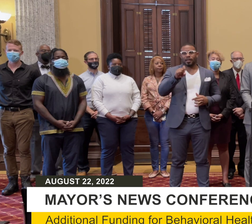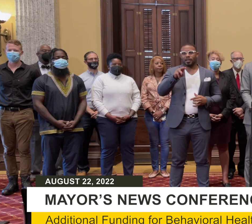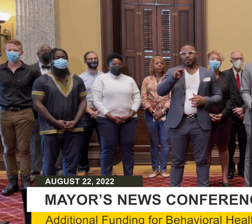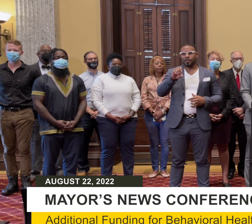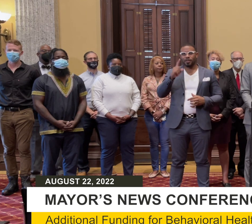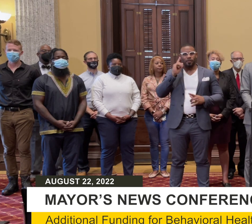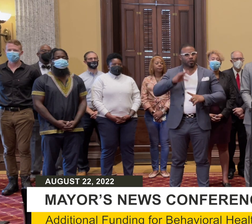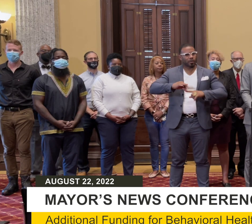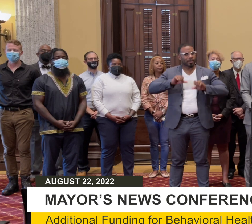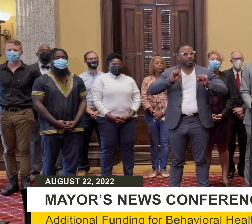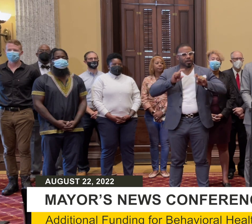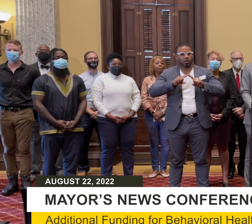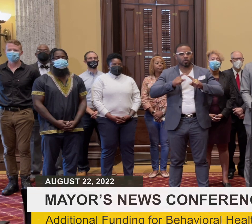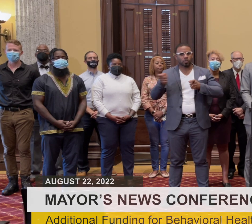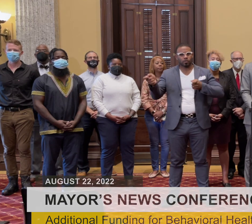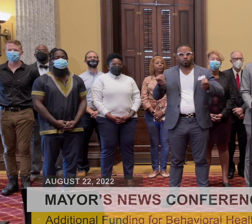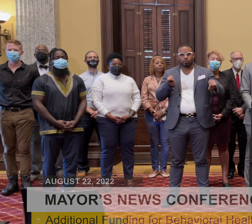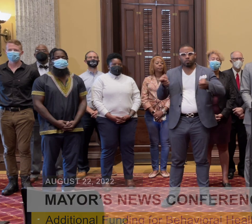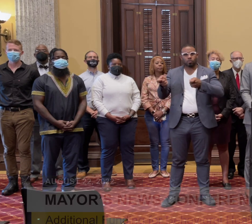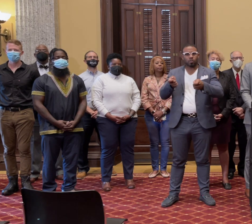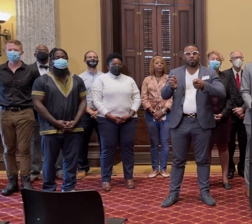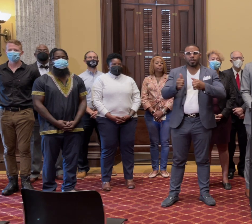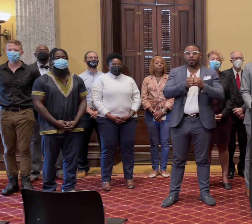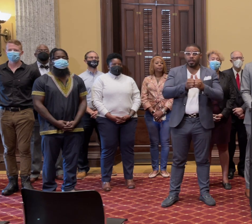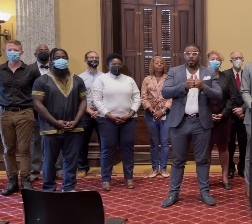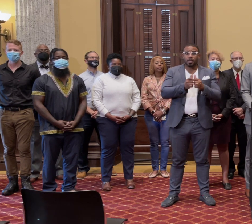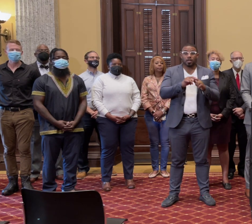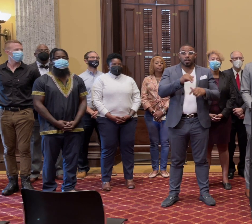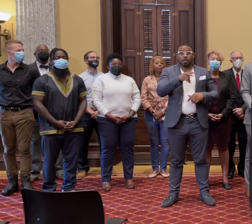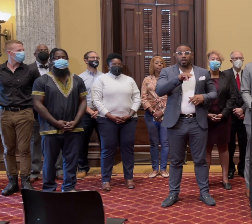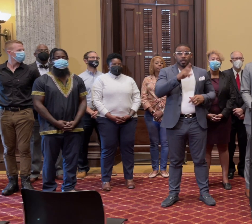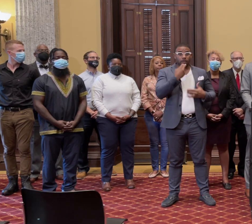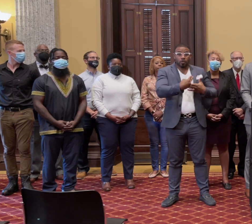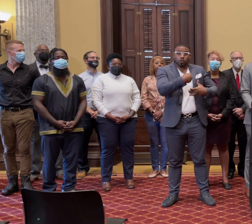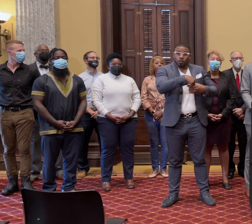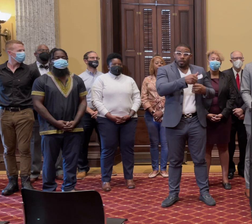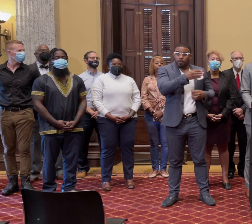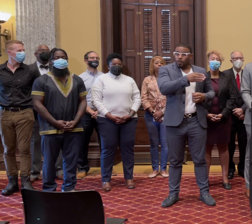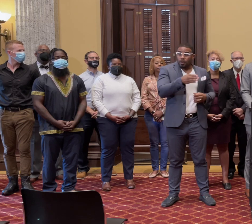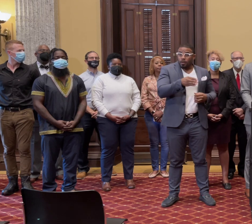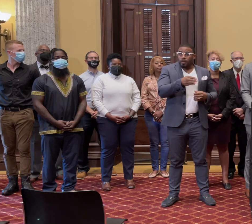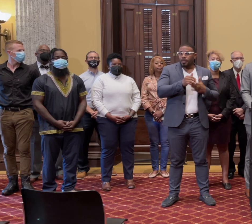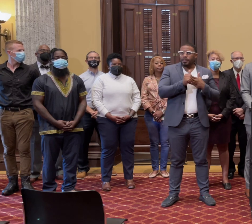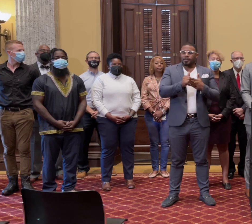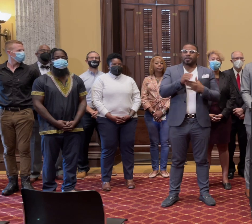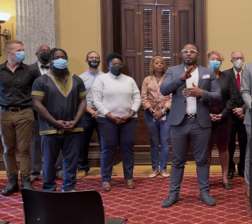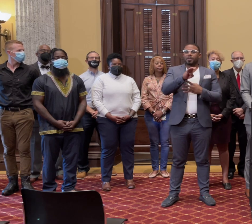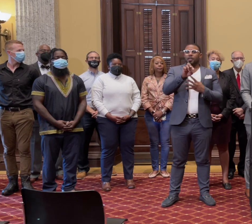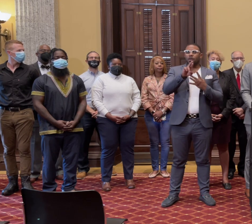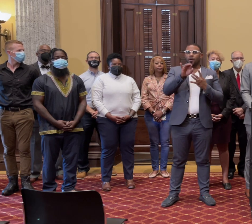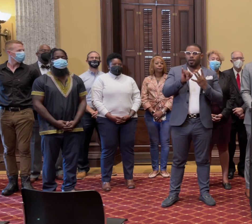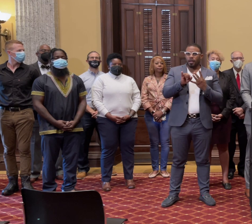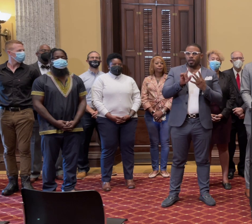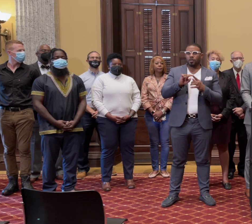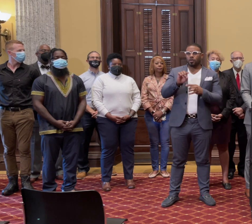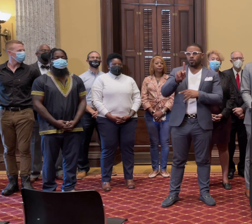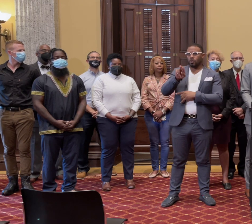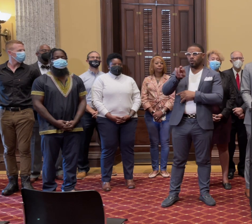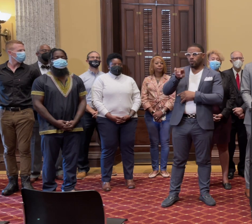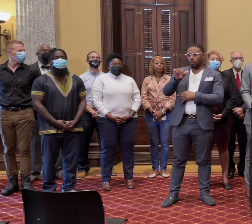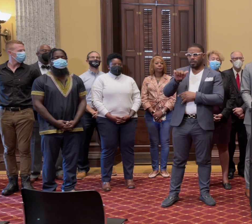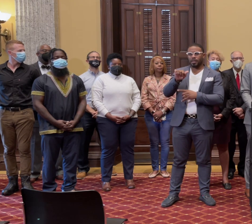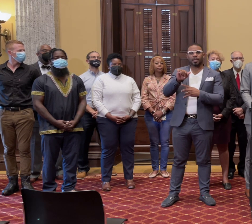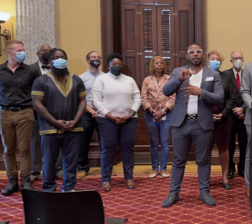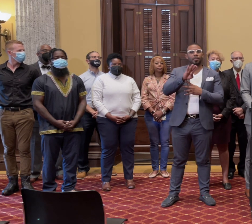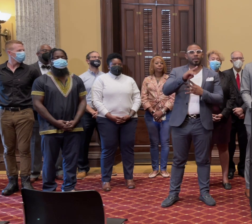her unique ability to pull people together, to Johnathan for joining us in Baltimore and leading BCRI, to Krista at